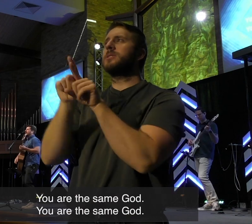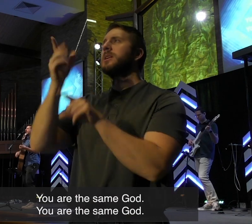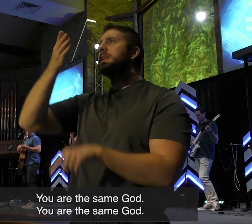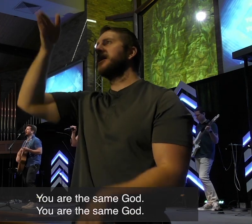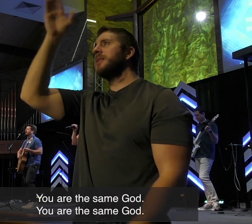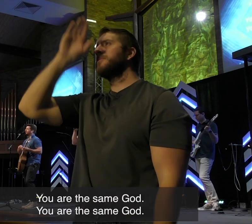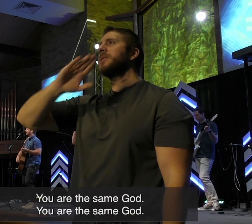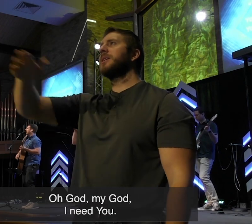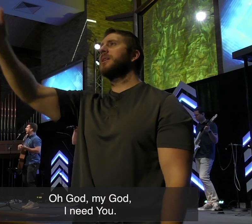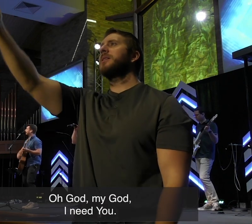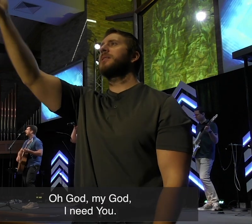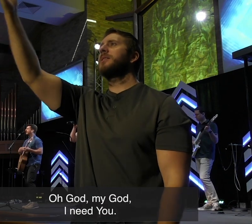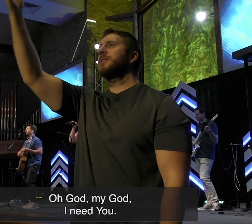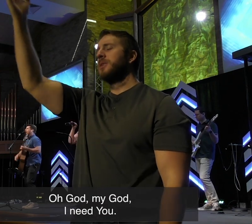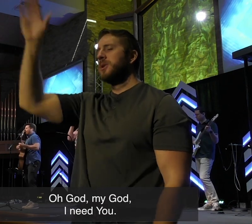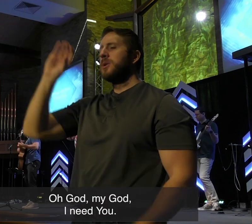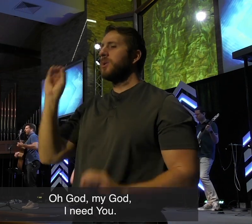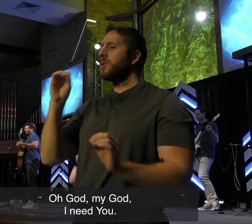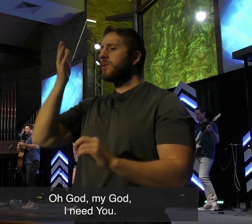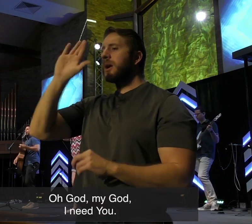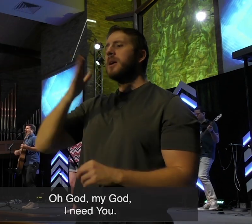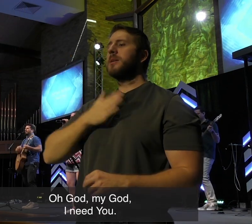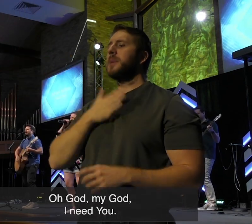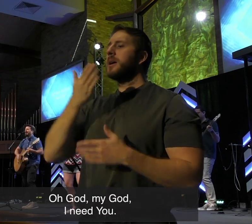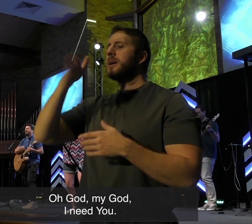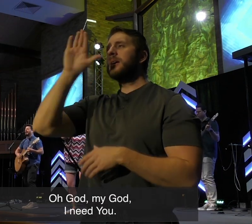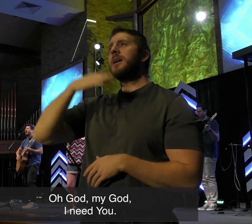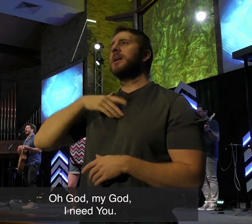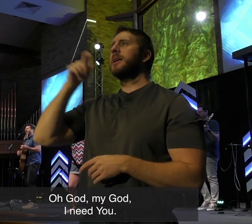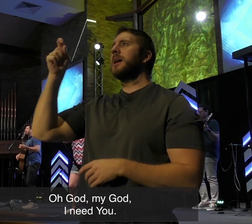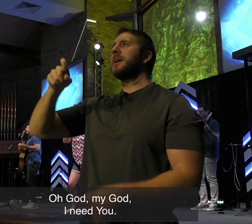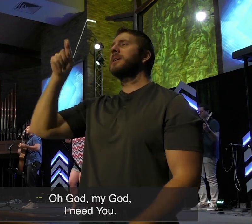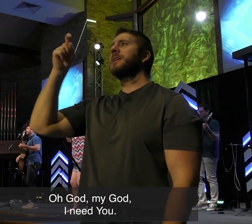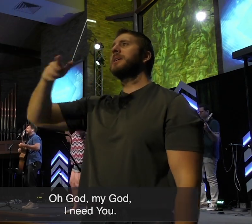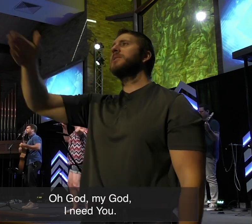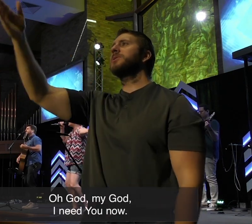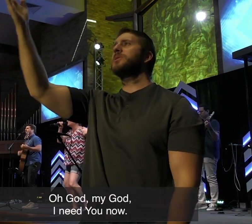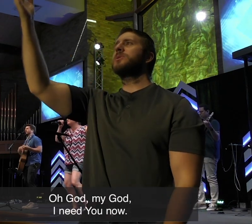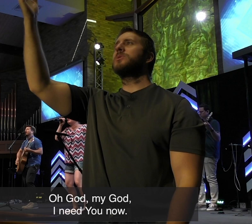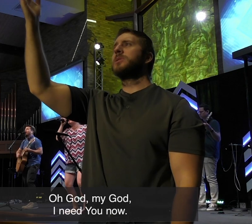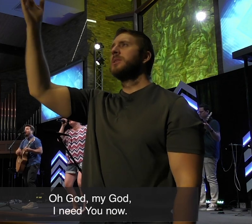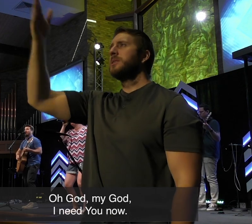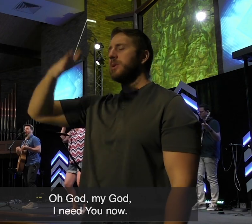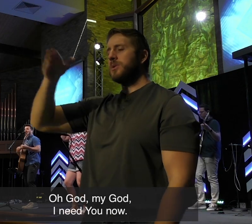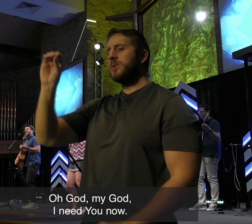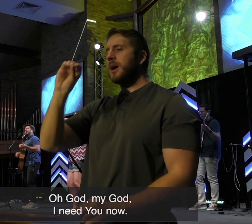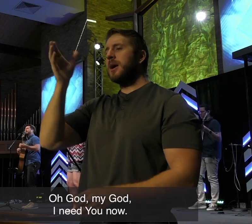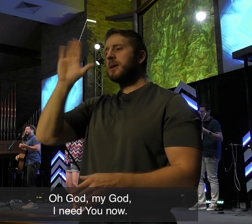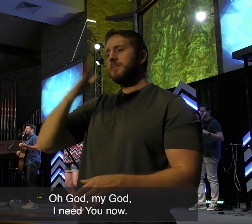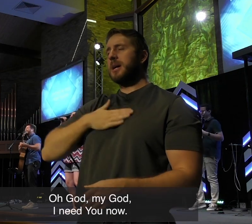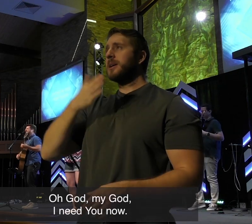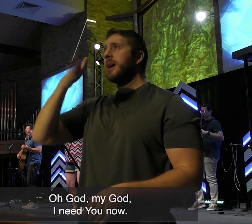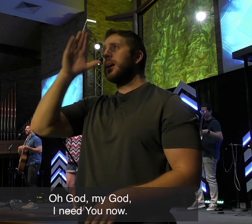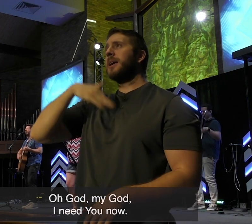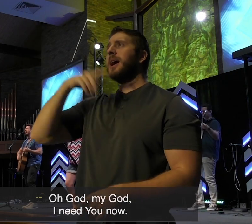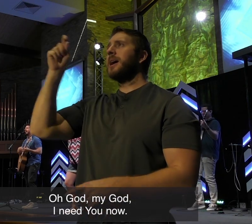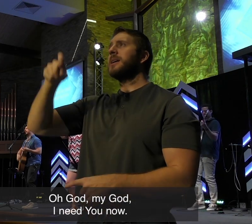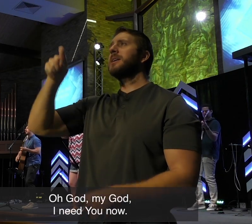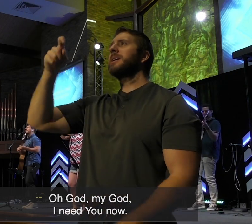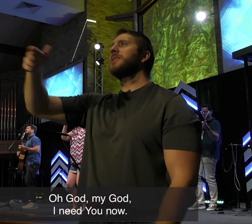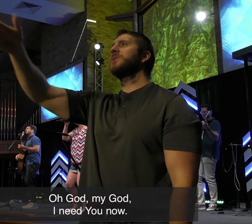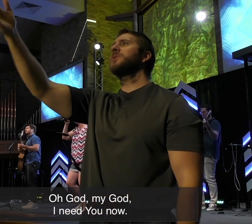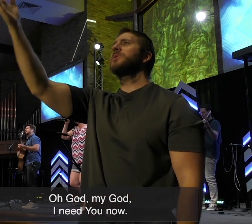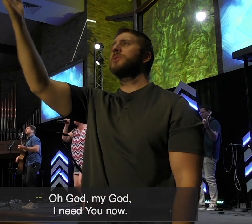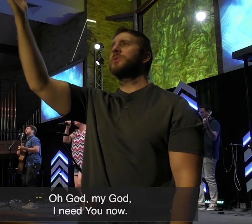are the same God. Oh God, my God, I need you. Oh God, my God,